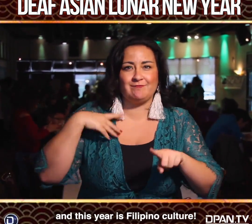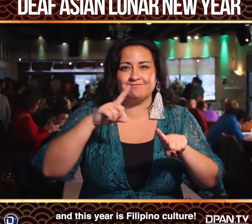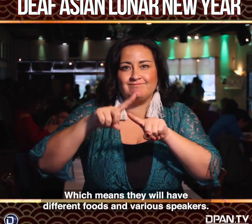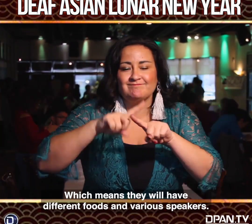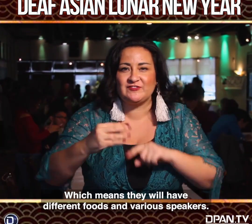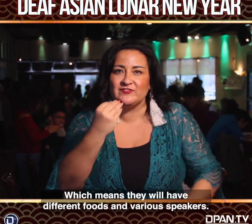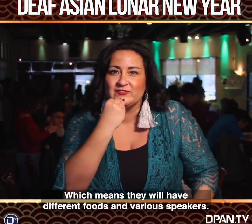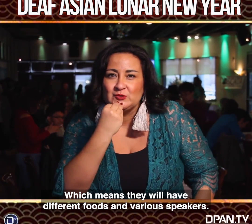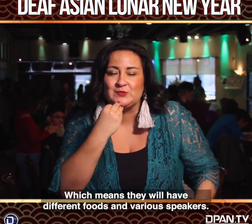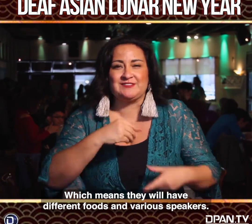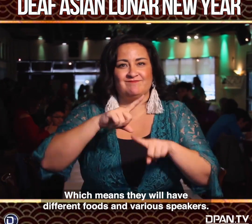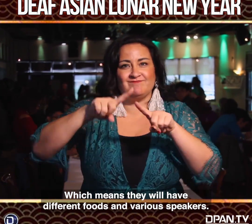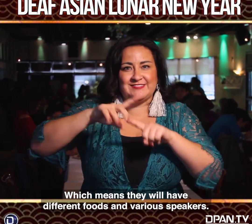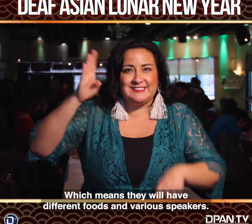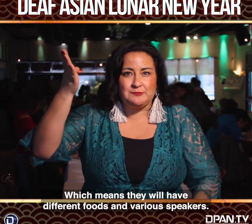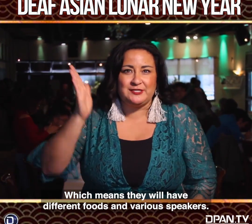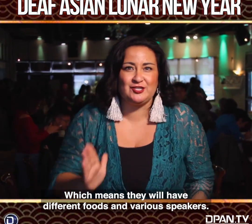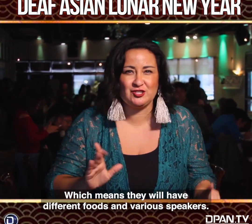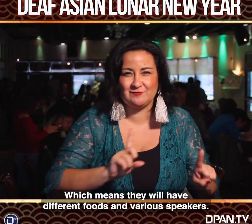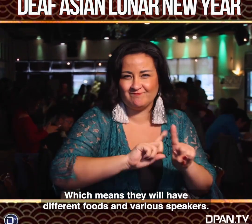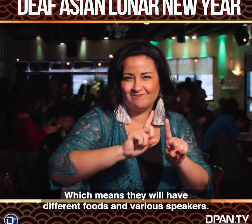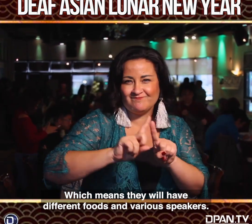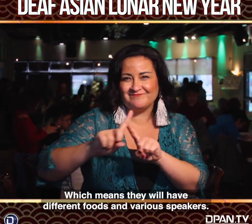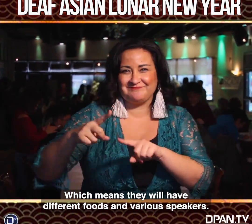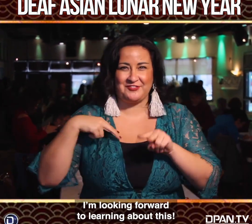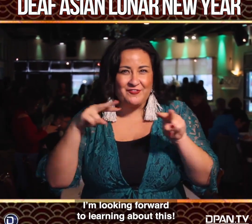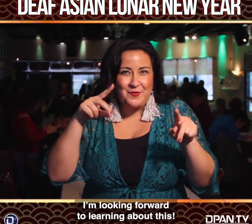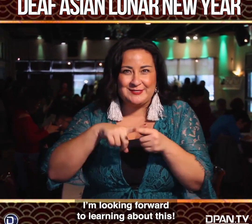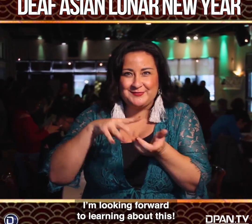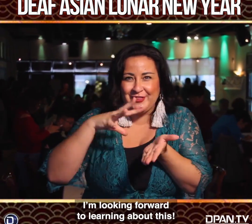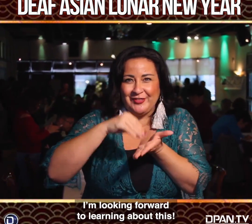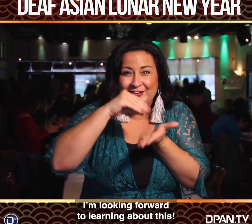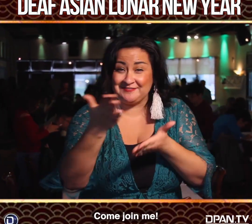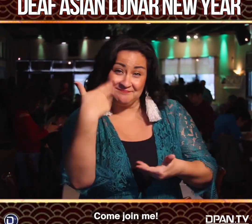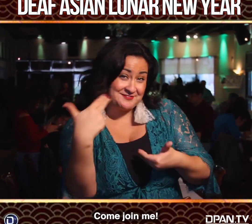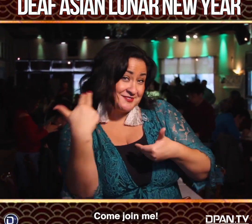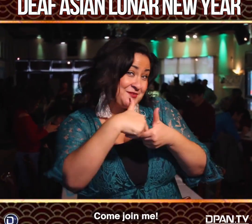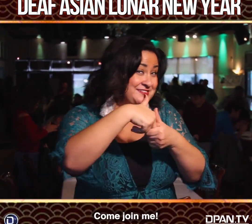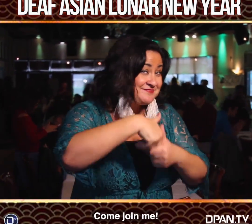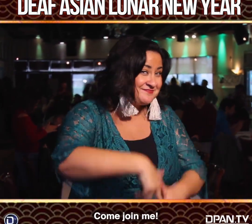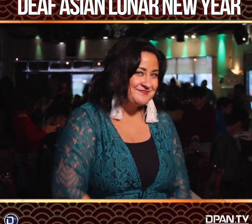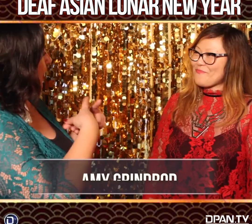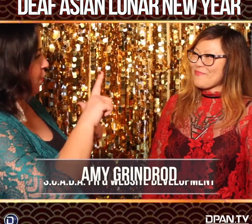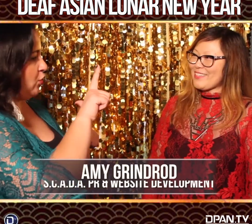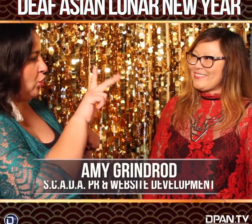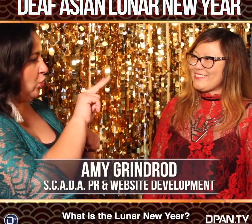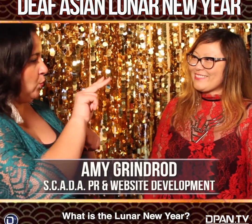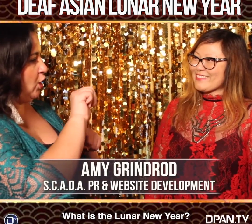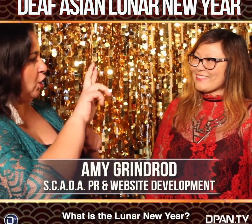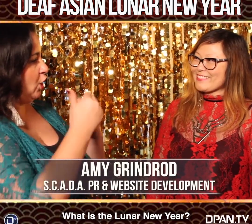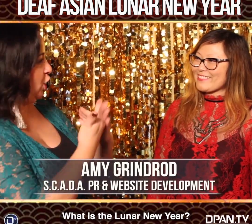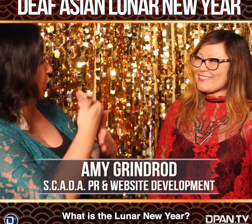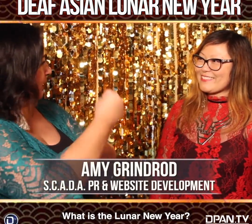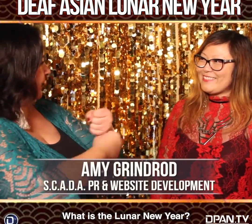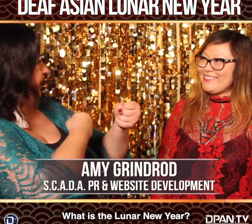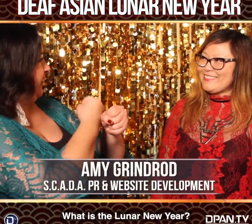which means they'll have different foods and various speakers. I'm looking forward to learning about this. Come join me. What is the Lunar New Year?